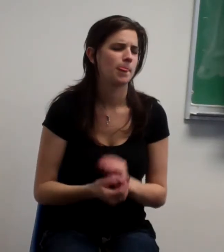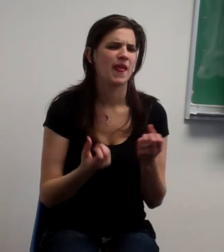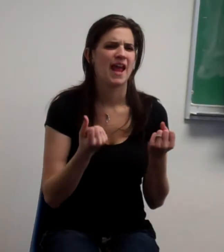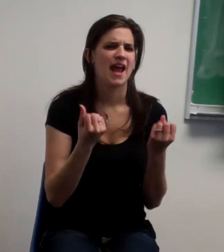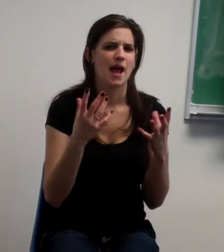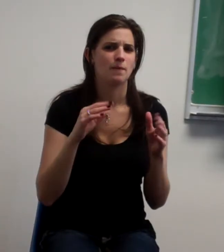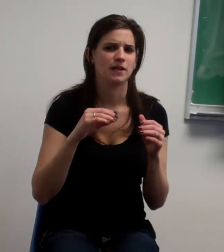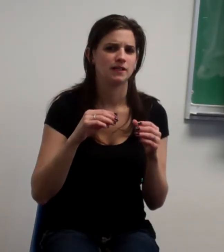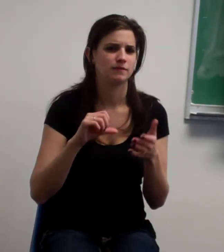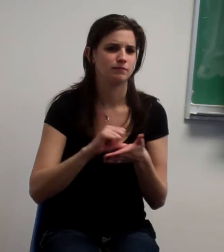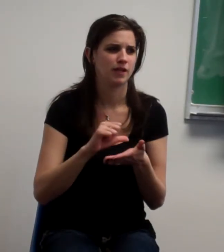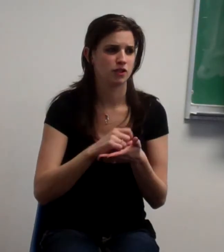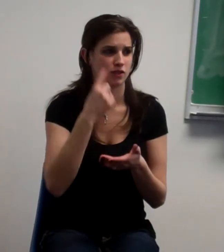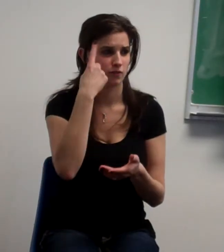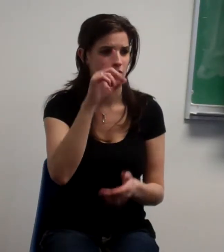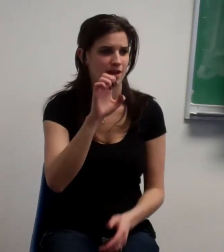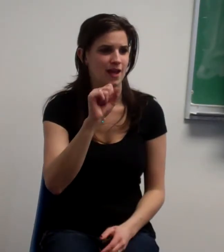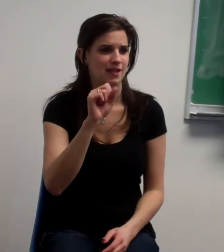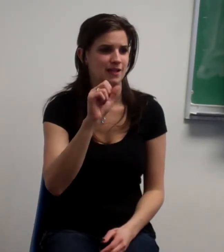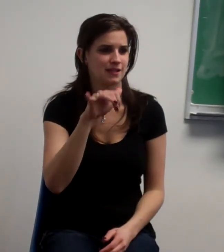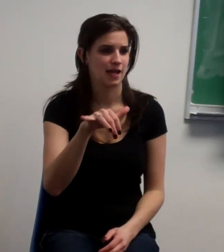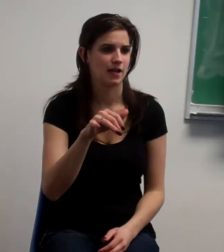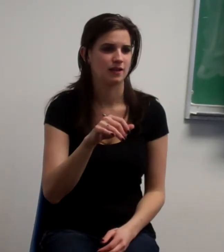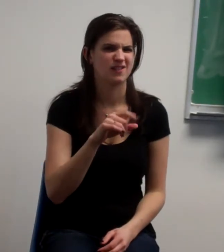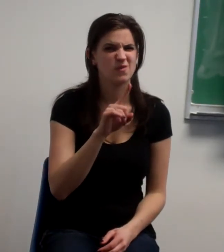1.5 to 2 pages, double spaced. Okay.